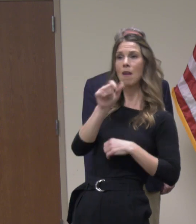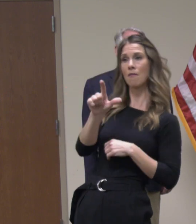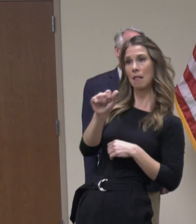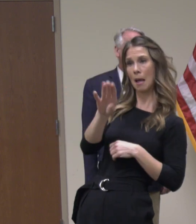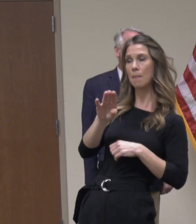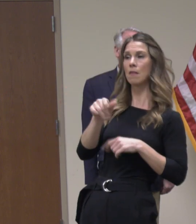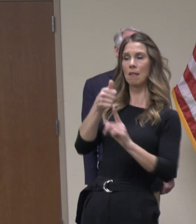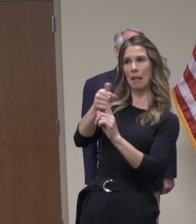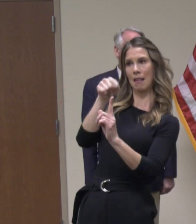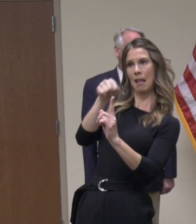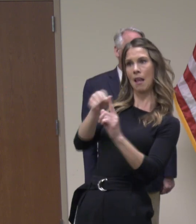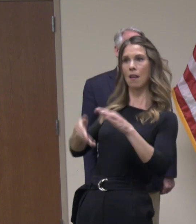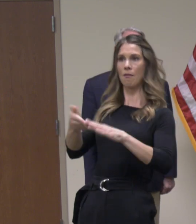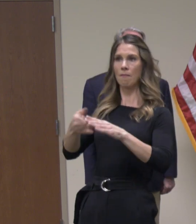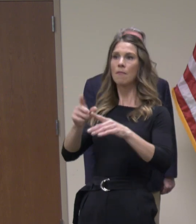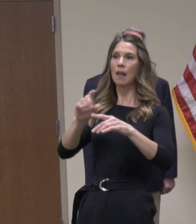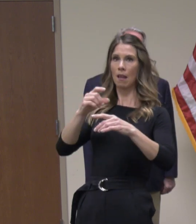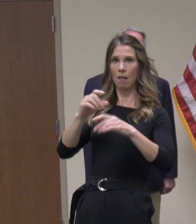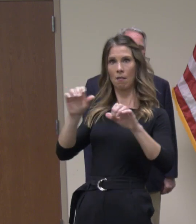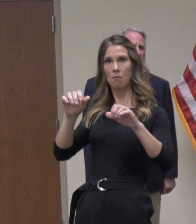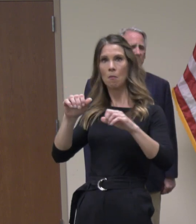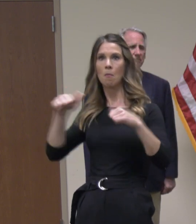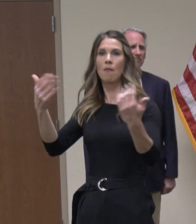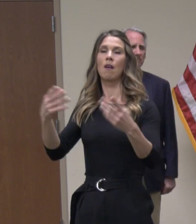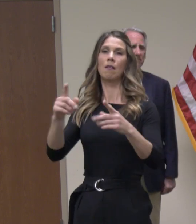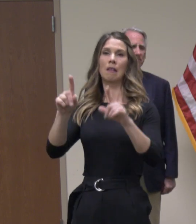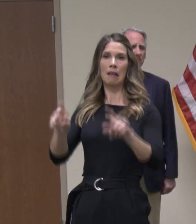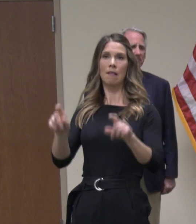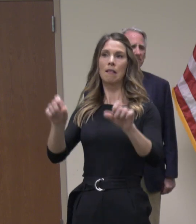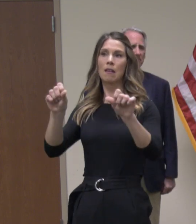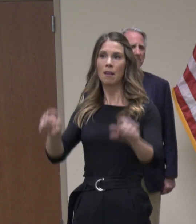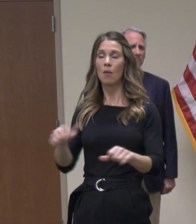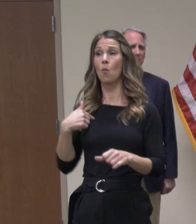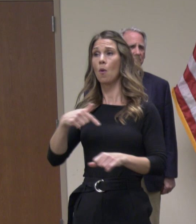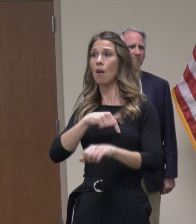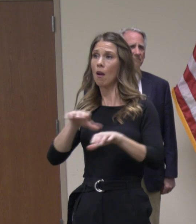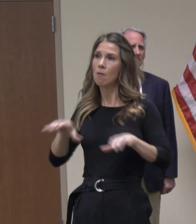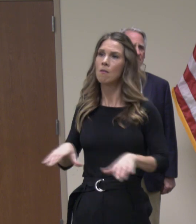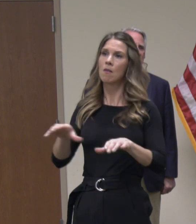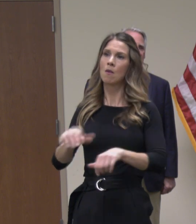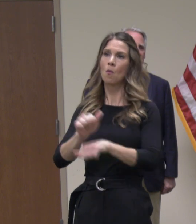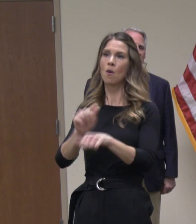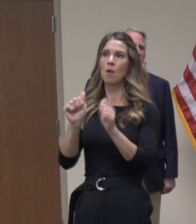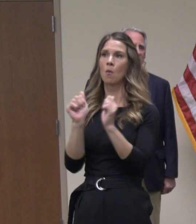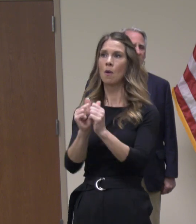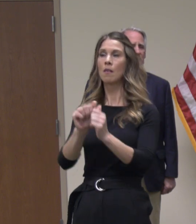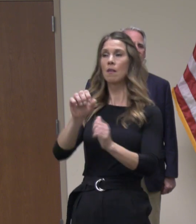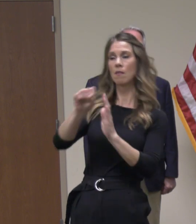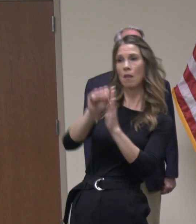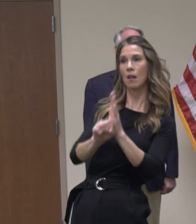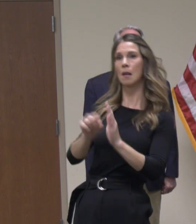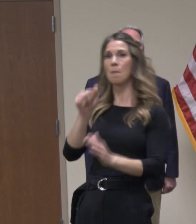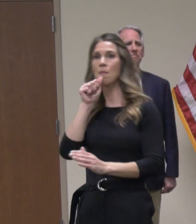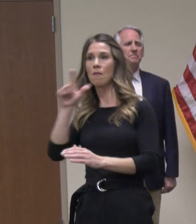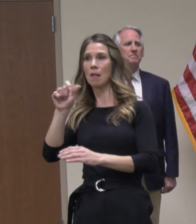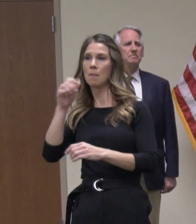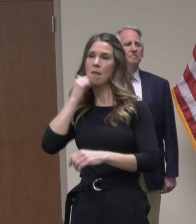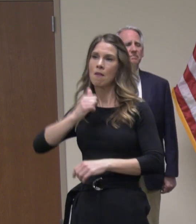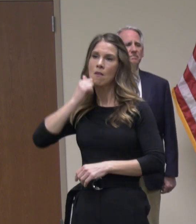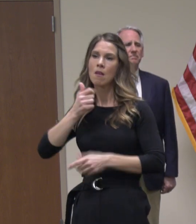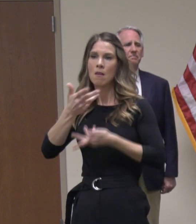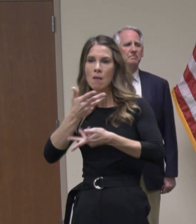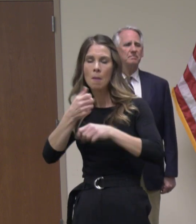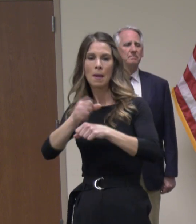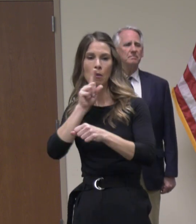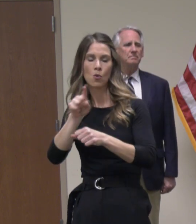able to facilitate samples and testing. We're actively working with the state and private labs daily to ensure